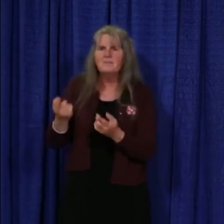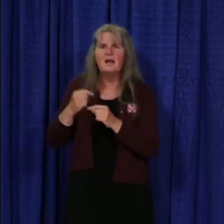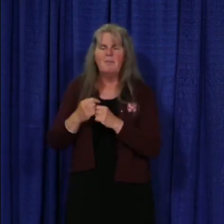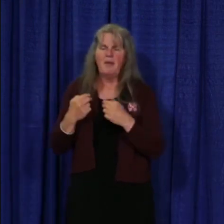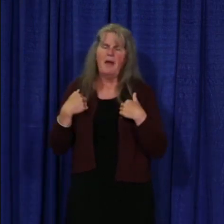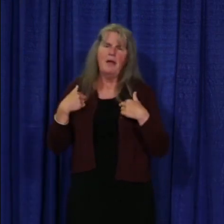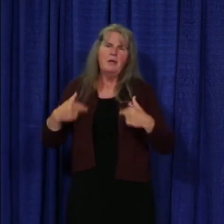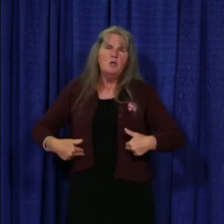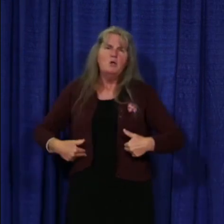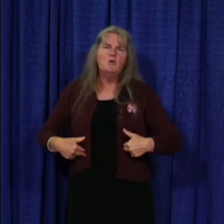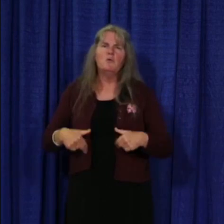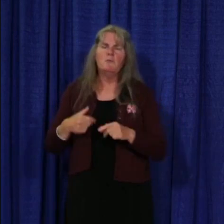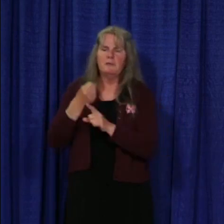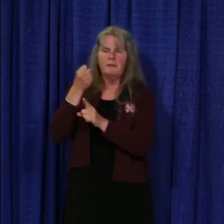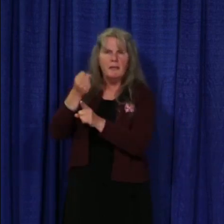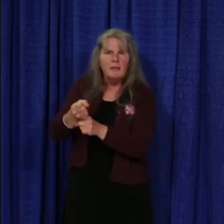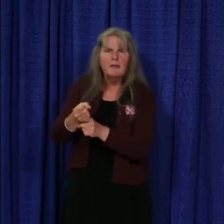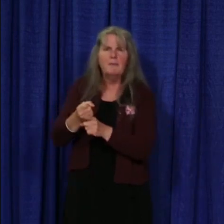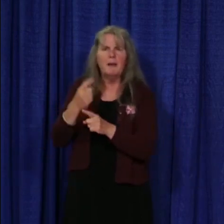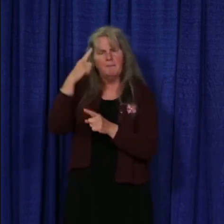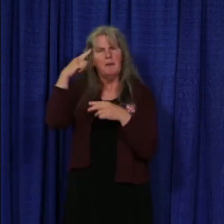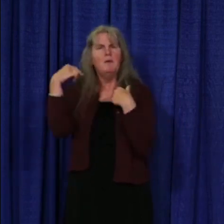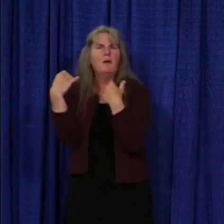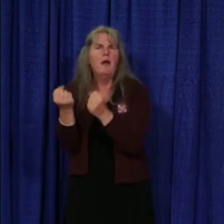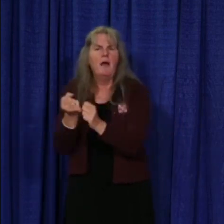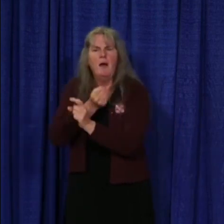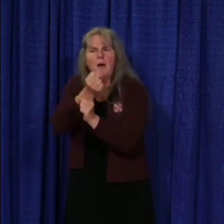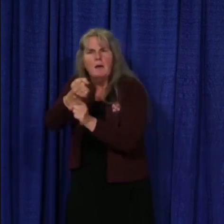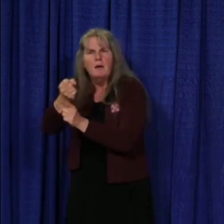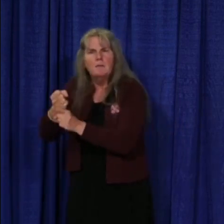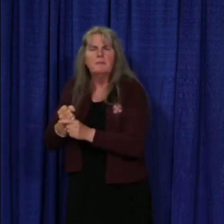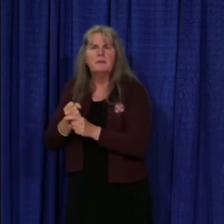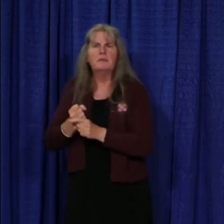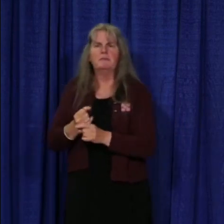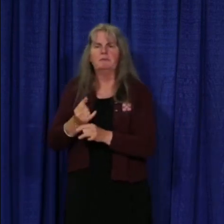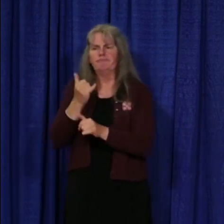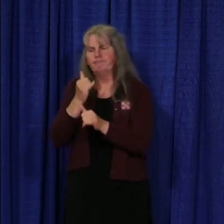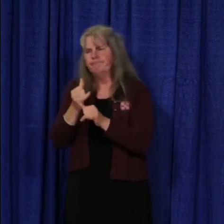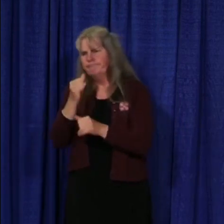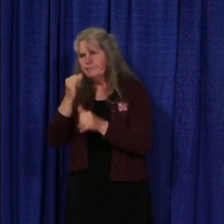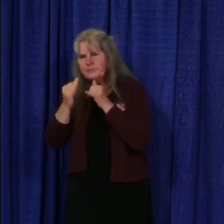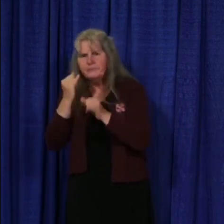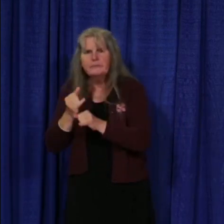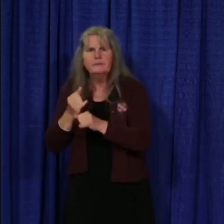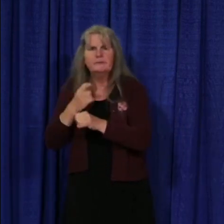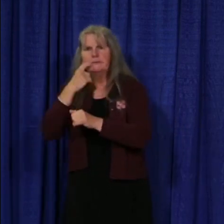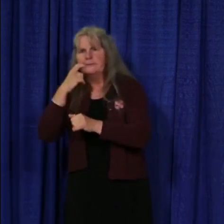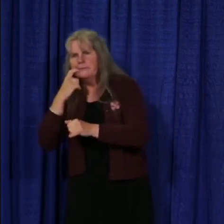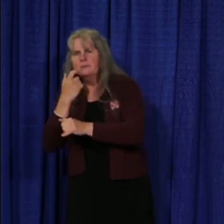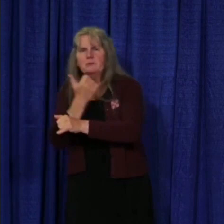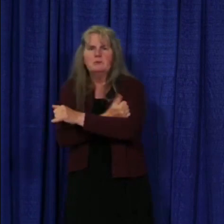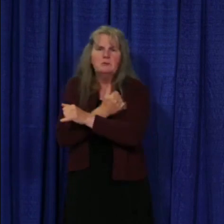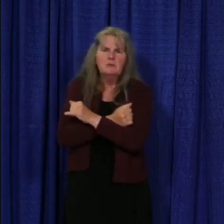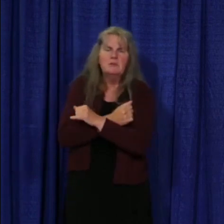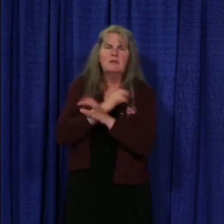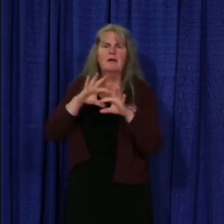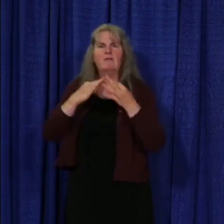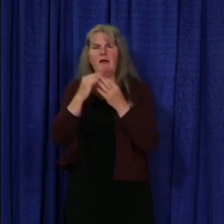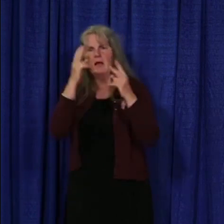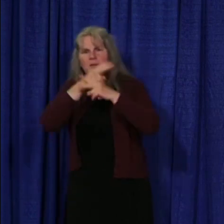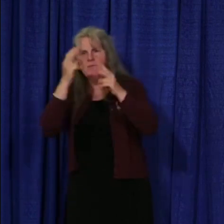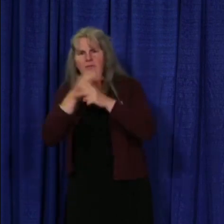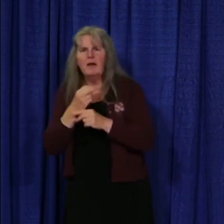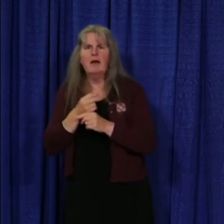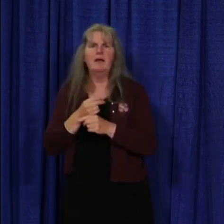human toll in mental health consequences, substance use harms and overdoses, domestic violence,